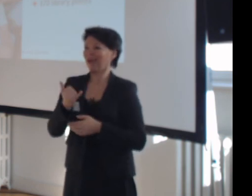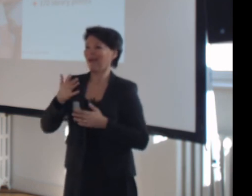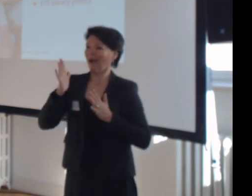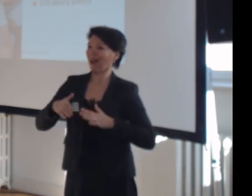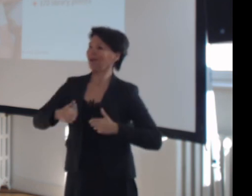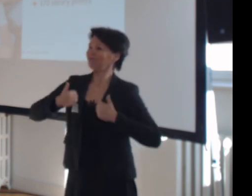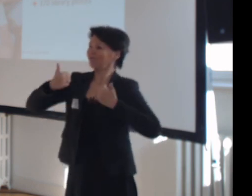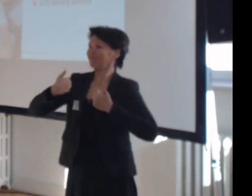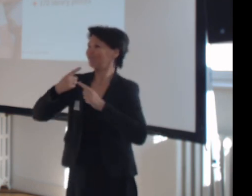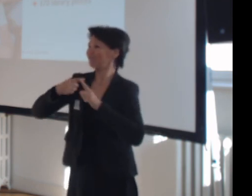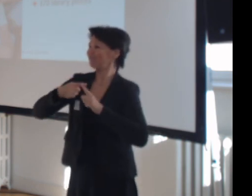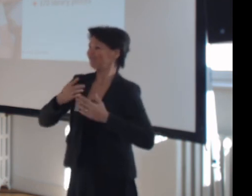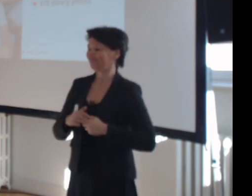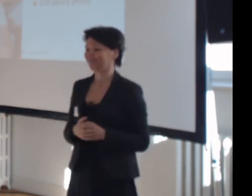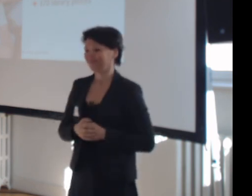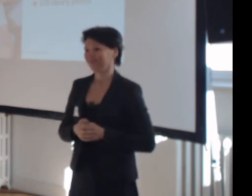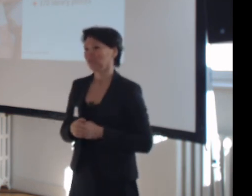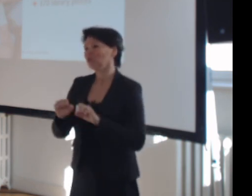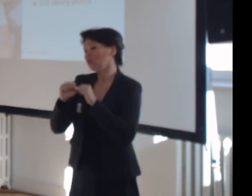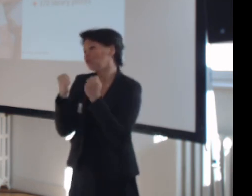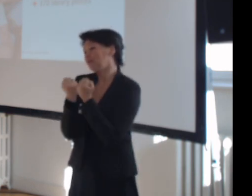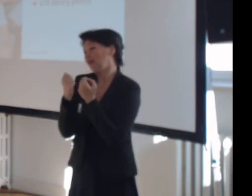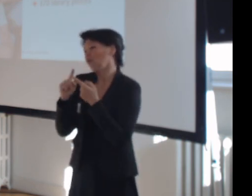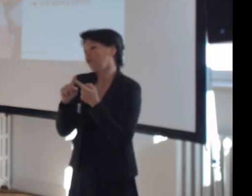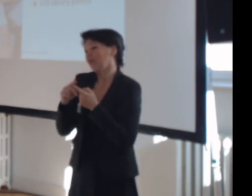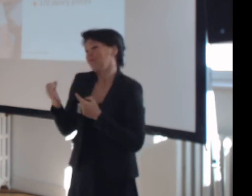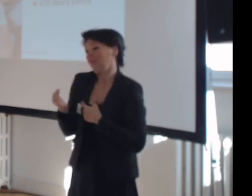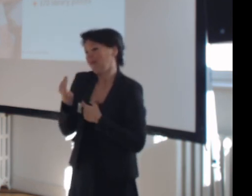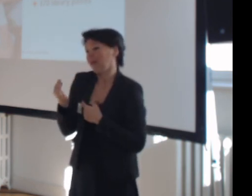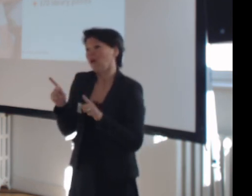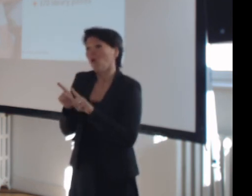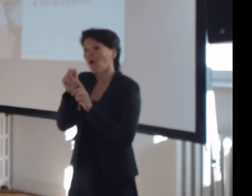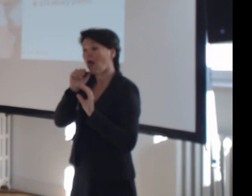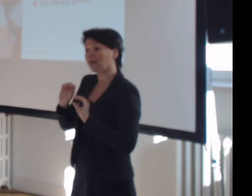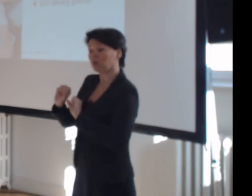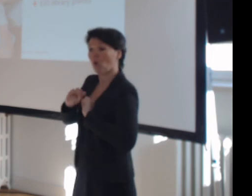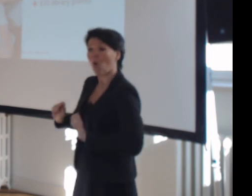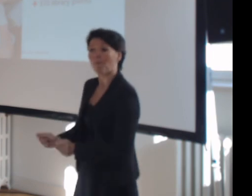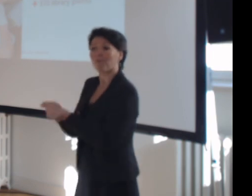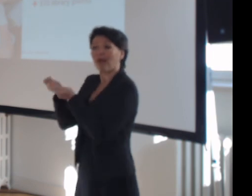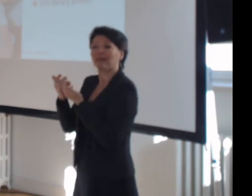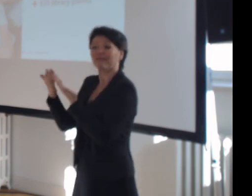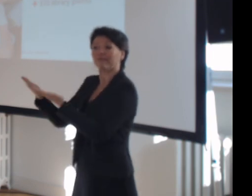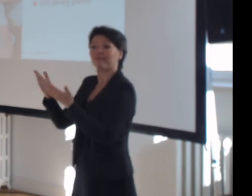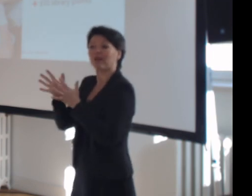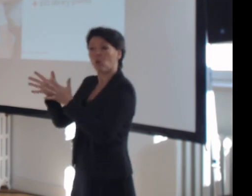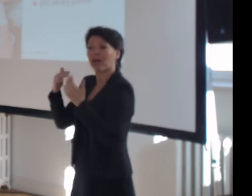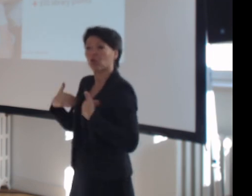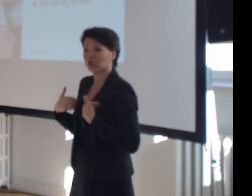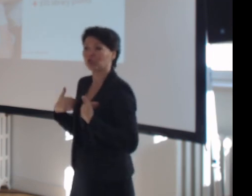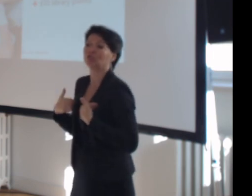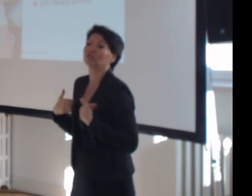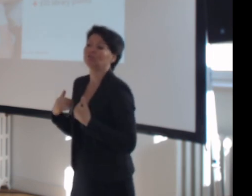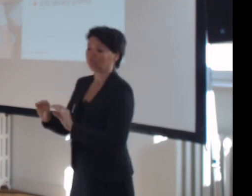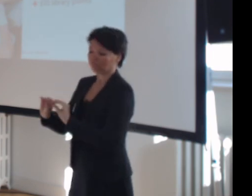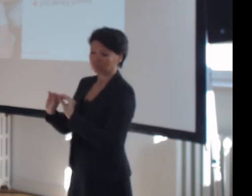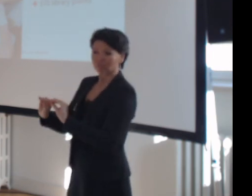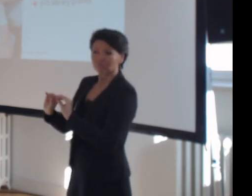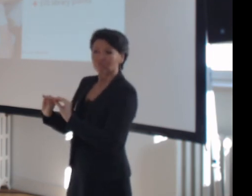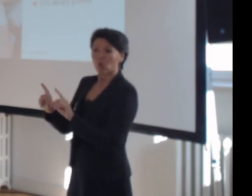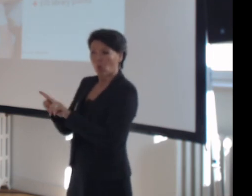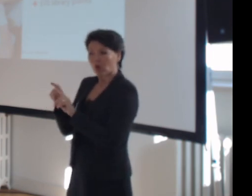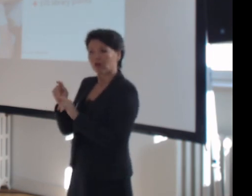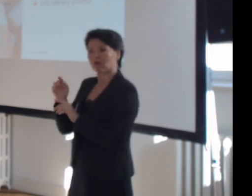is why the social contact is also a key element in our training for volunteers. We teach them how to deal with